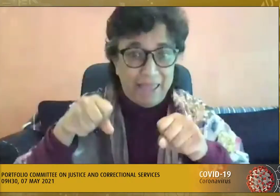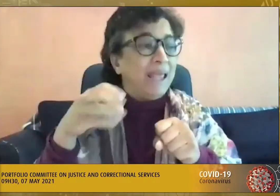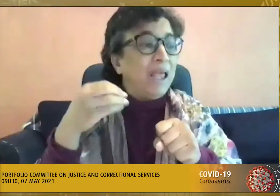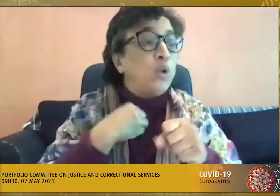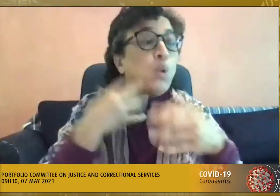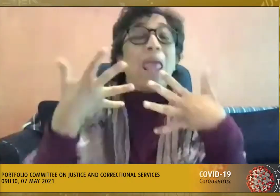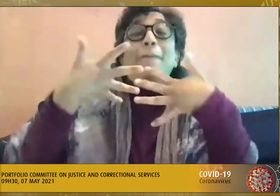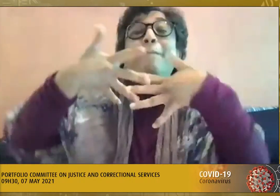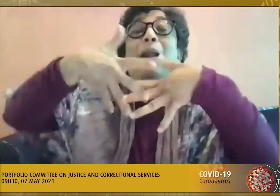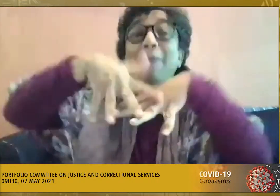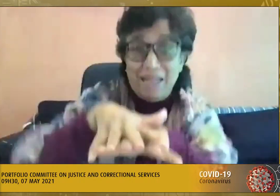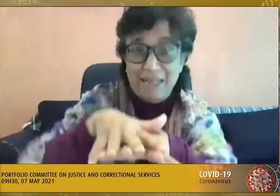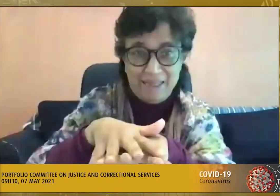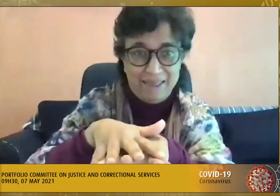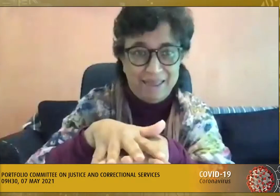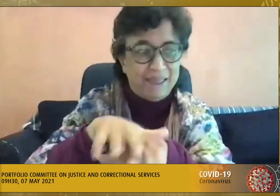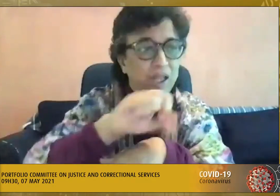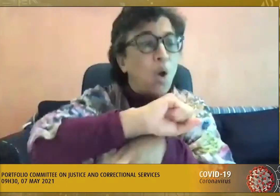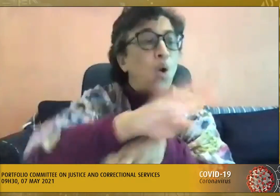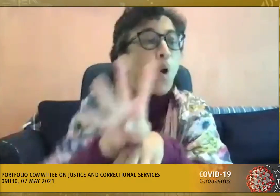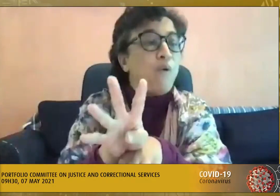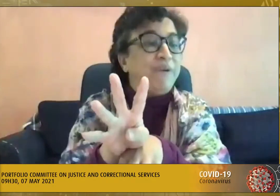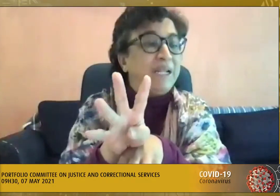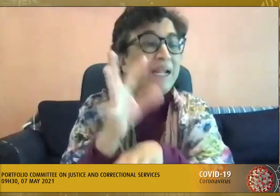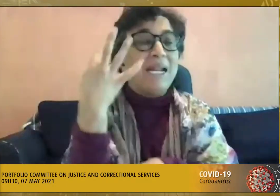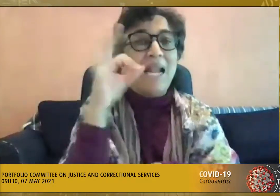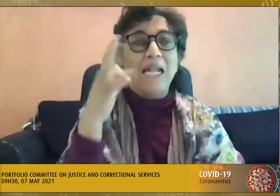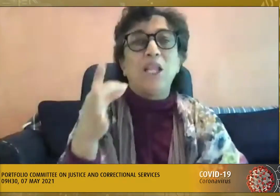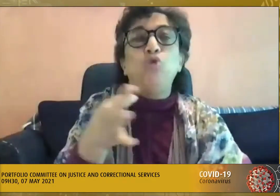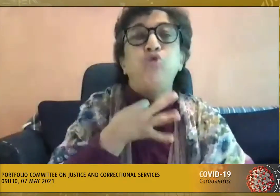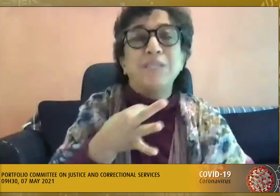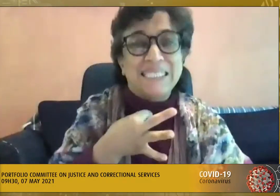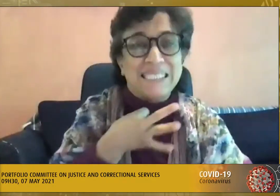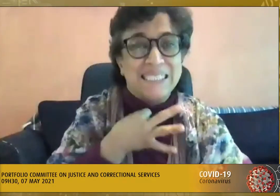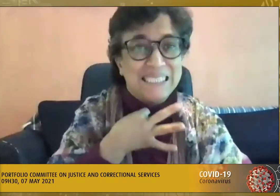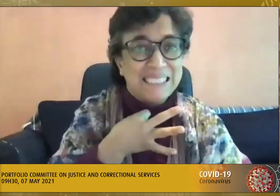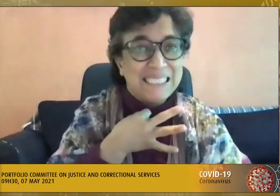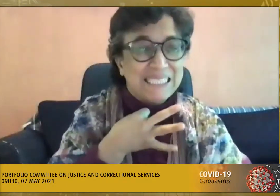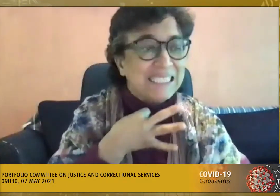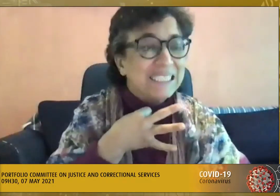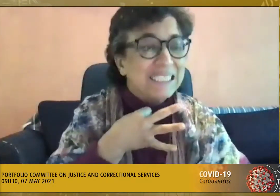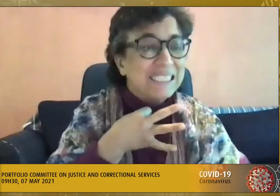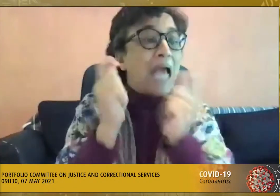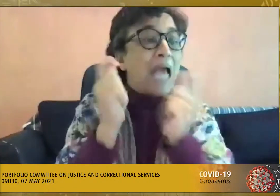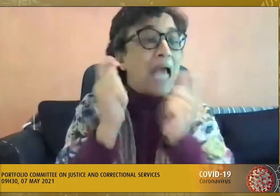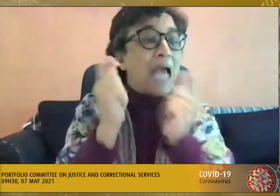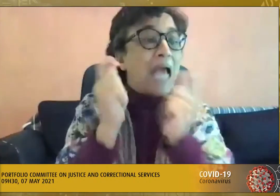but I'm just quoting from the slide the inability to implement covid-19